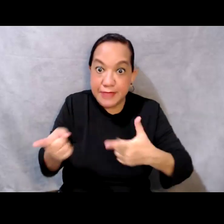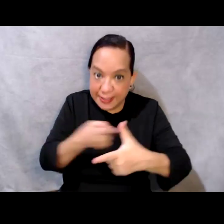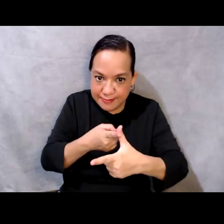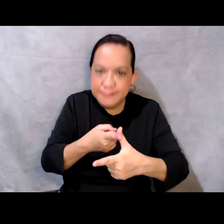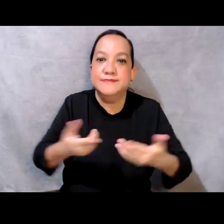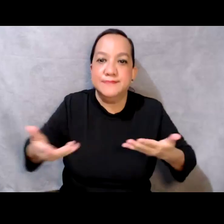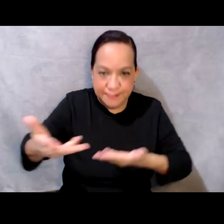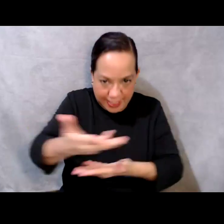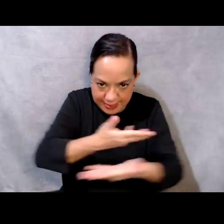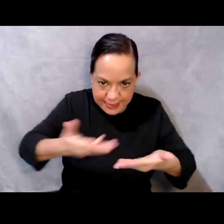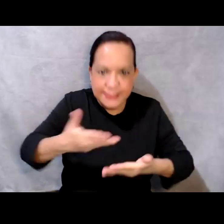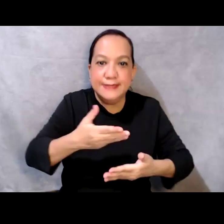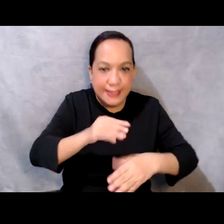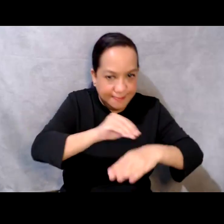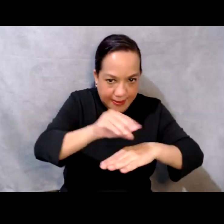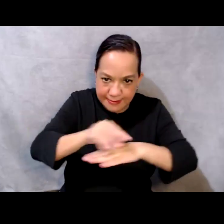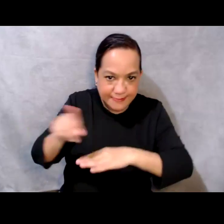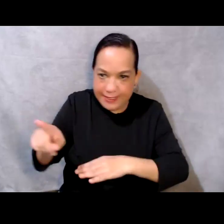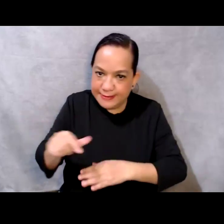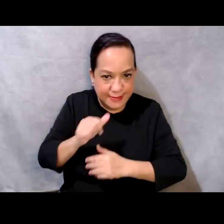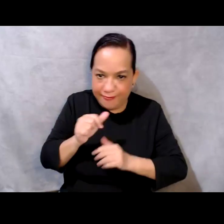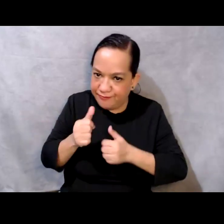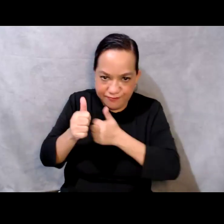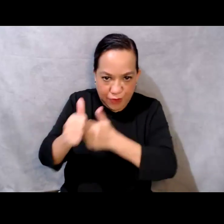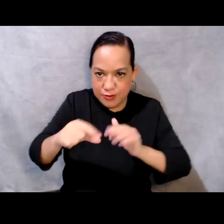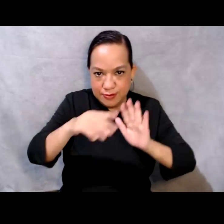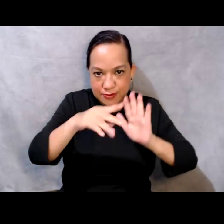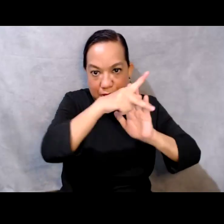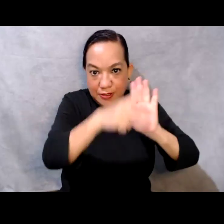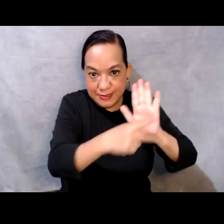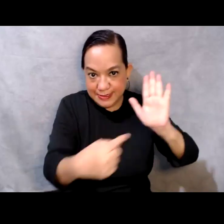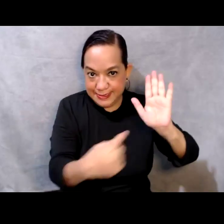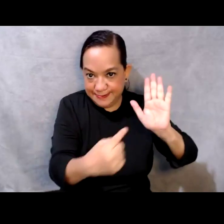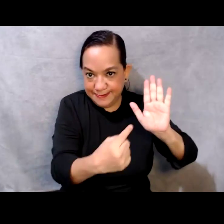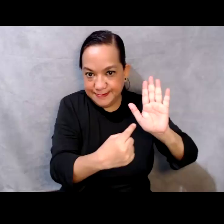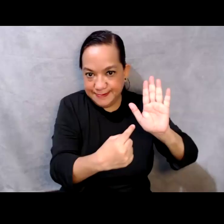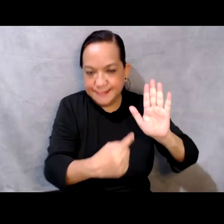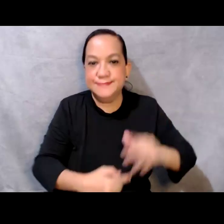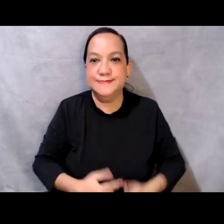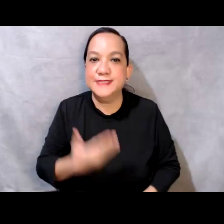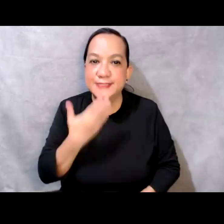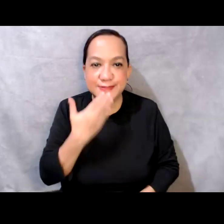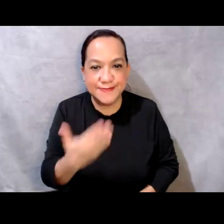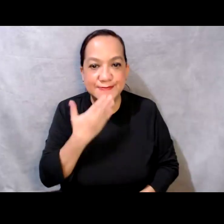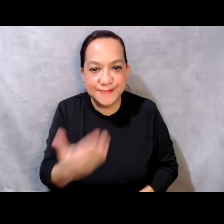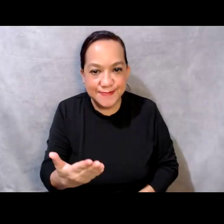Thanks, Ramani. I think Llewellyn, over to you. Kia ora, and thank you for the question on